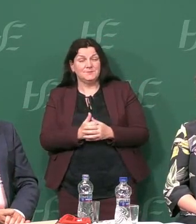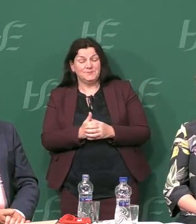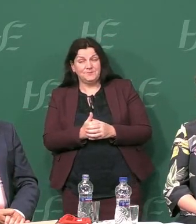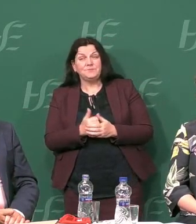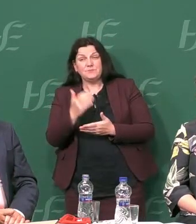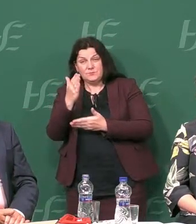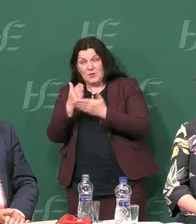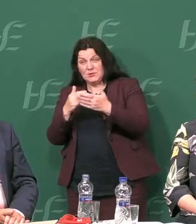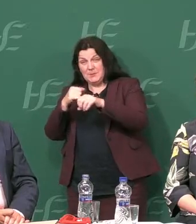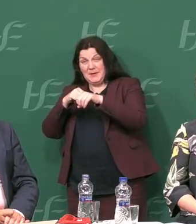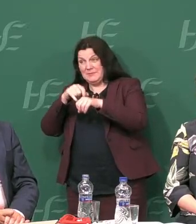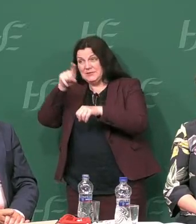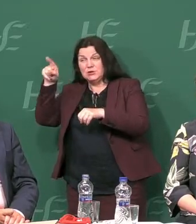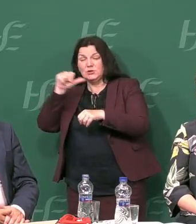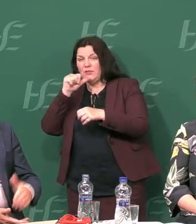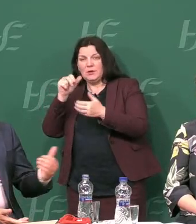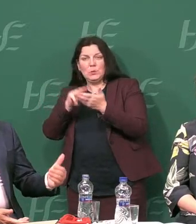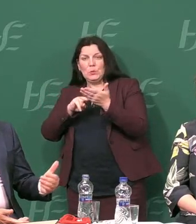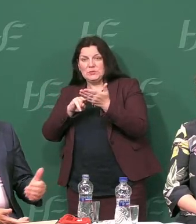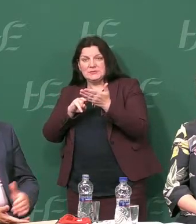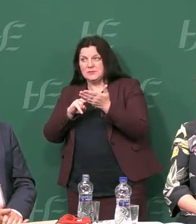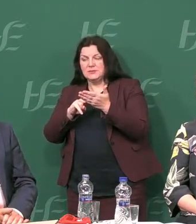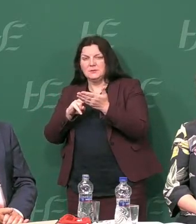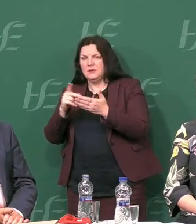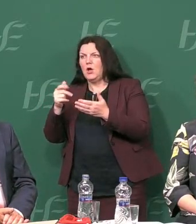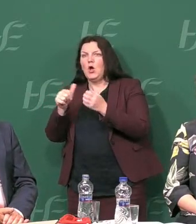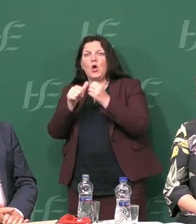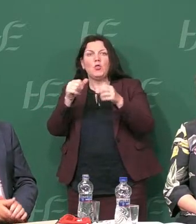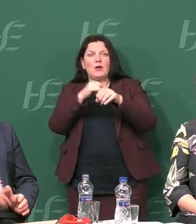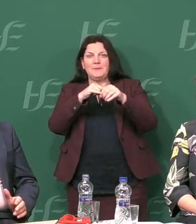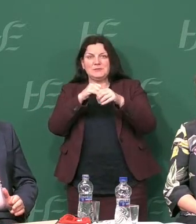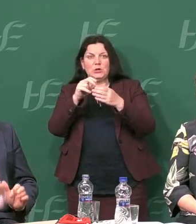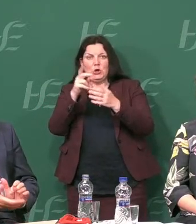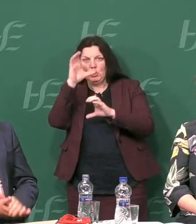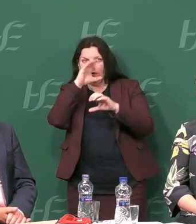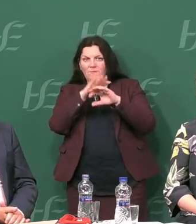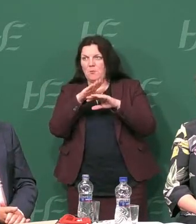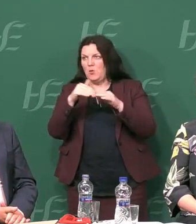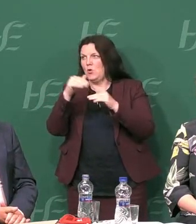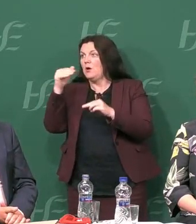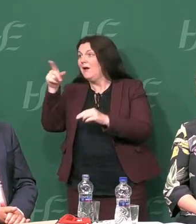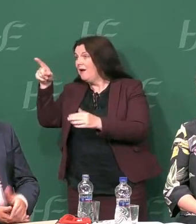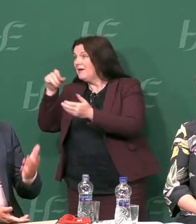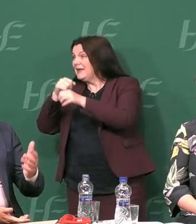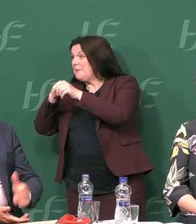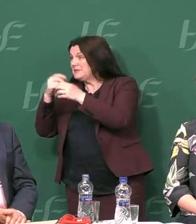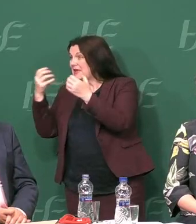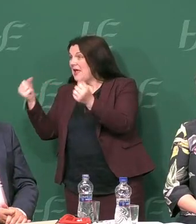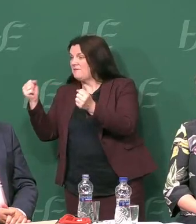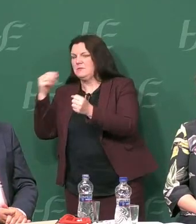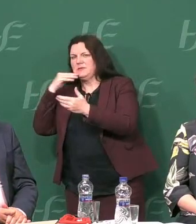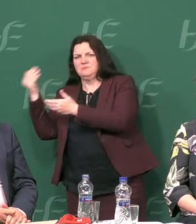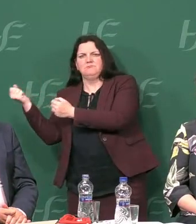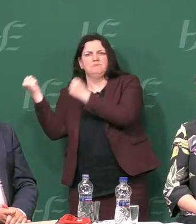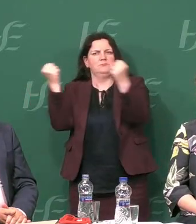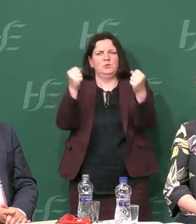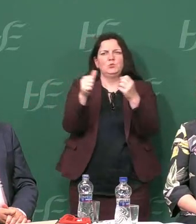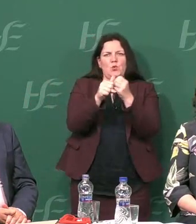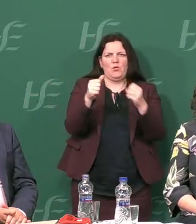some pharmacies may not have the use of them, and other pharmacies are looking for more. So we've redistributed even between pharmacies, particularly on the Janssen